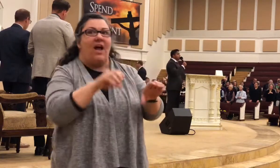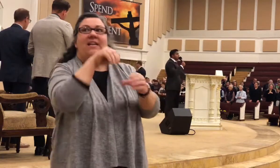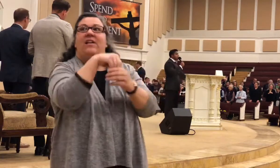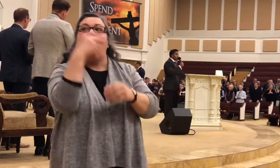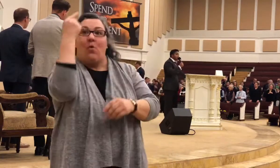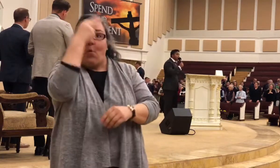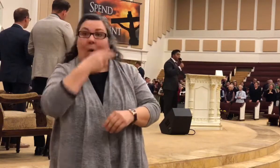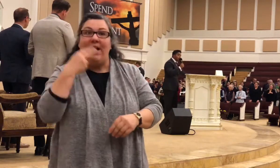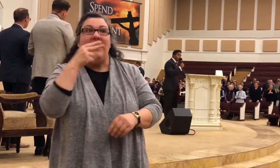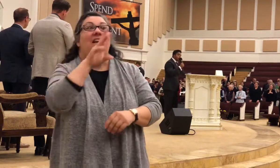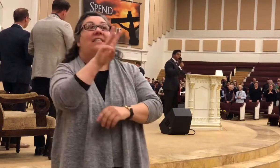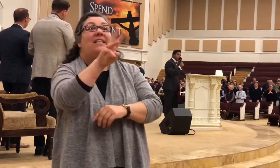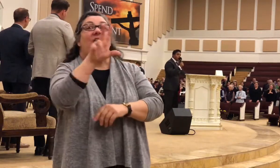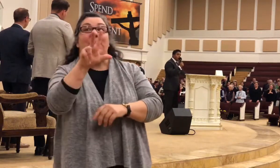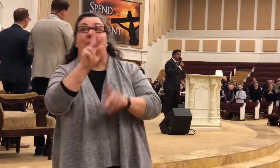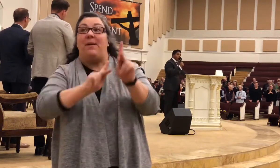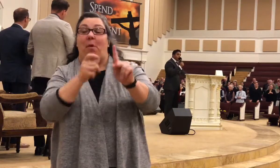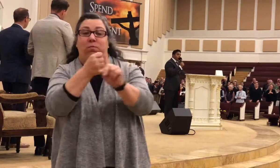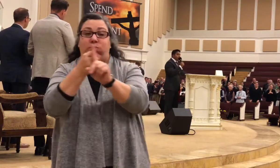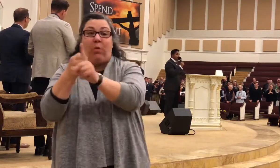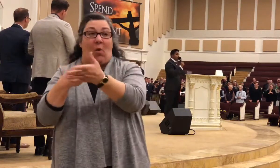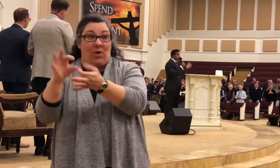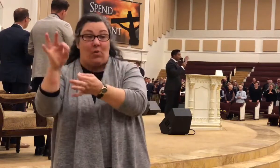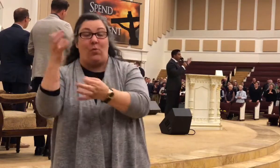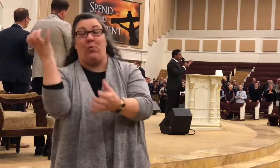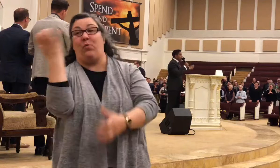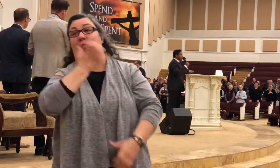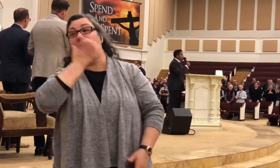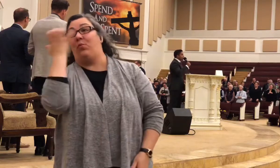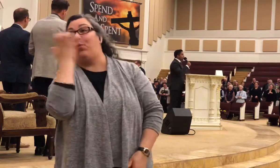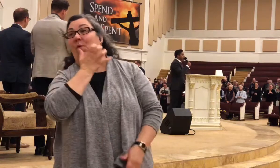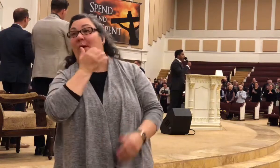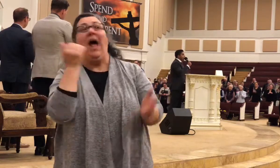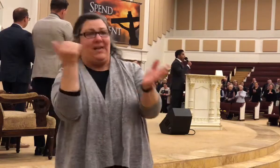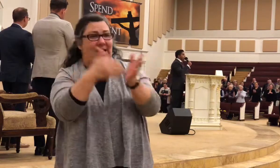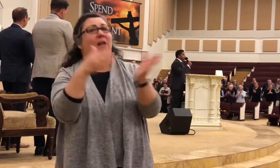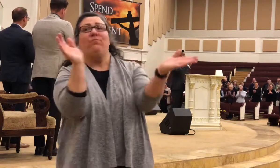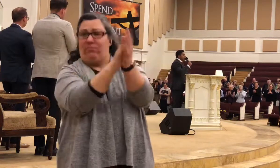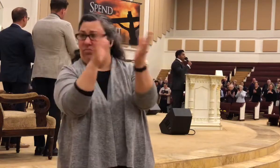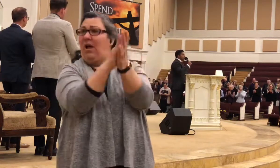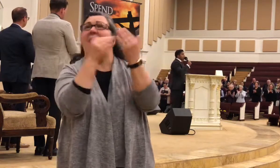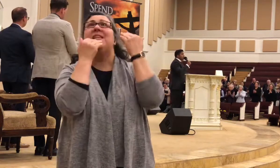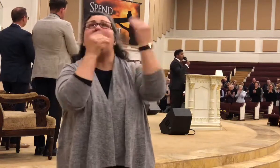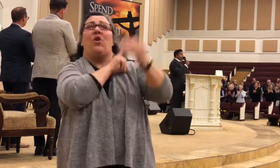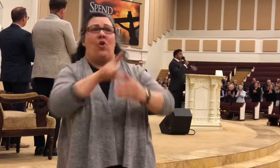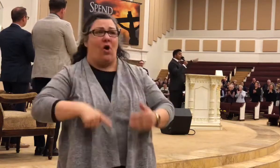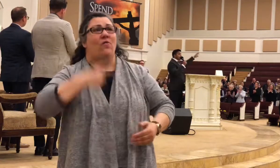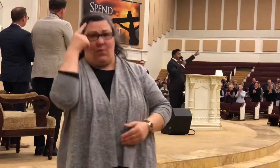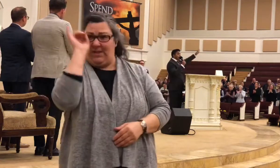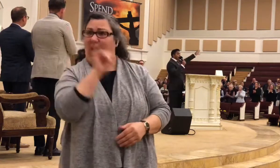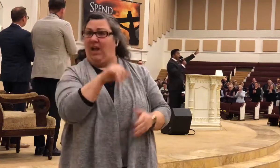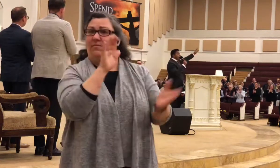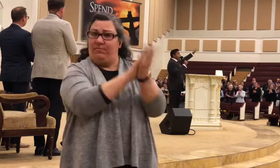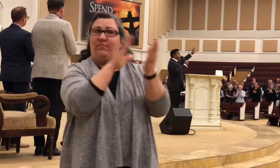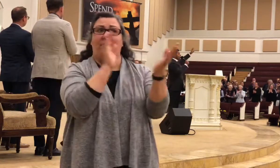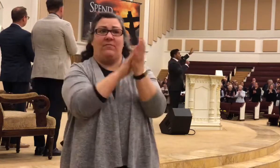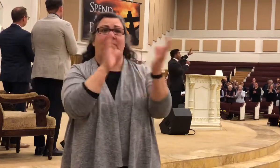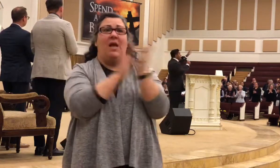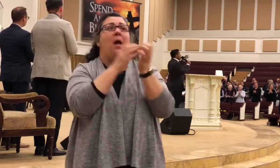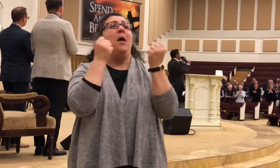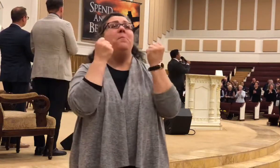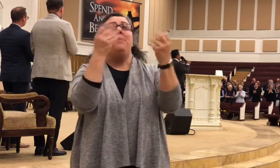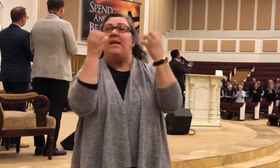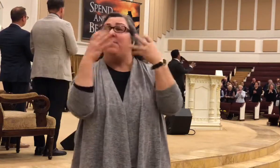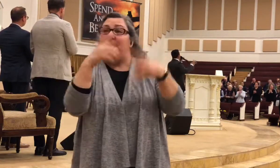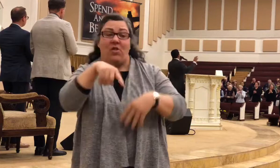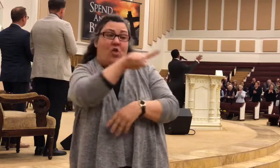63 people that received the Holy Ghost. And let's give the Lord a round of applause for that. There was a good amount of those that